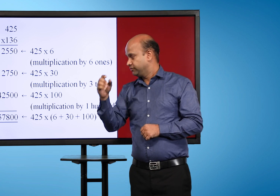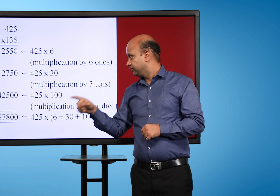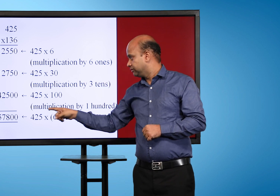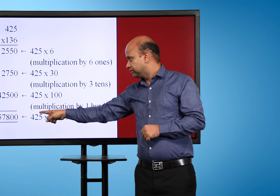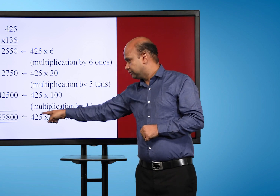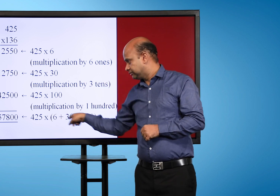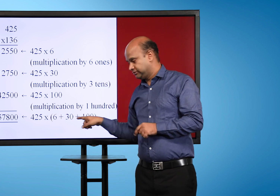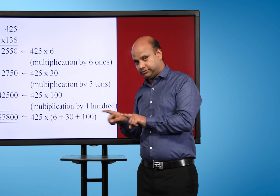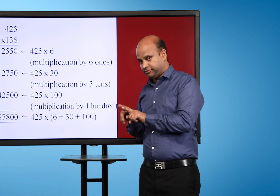57,800.